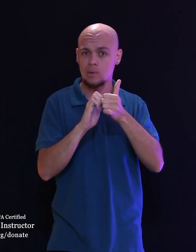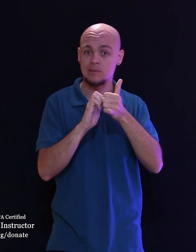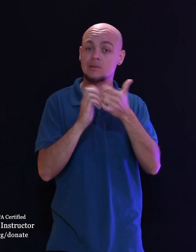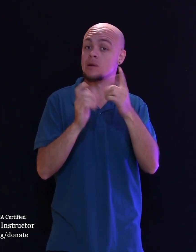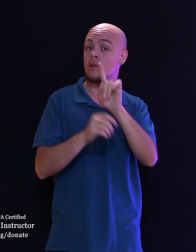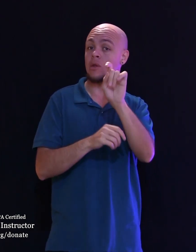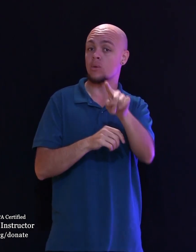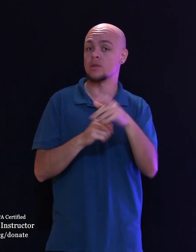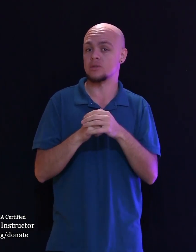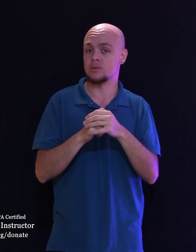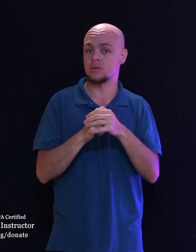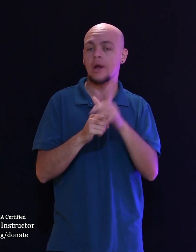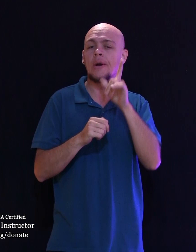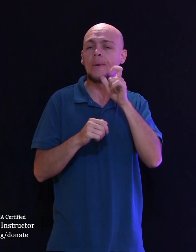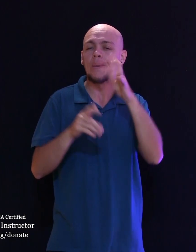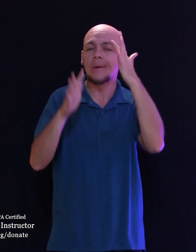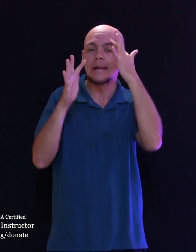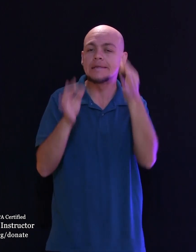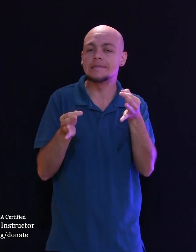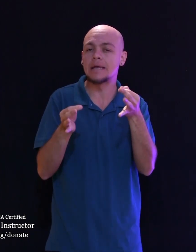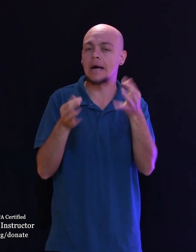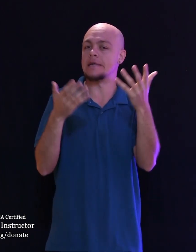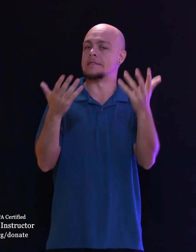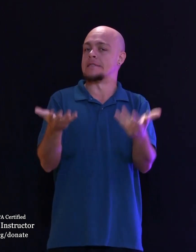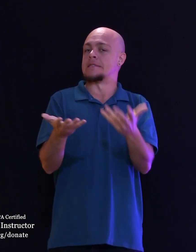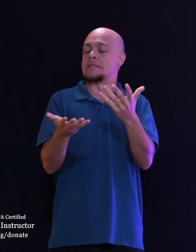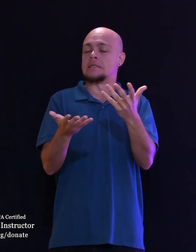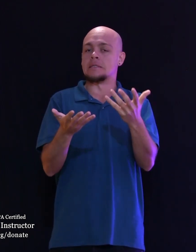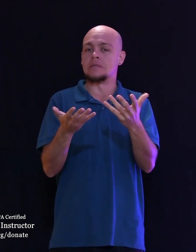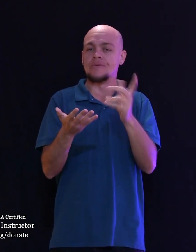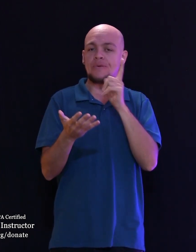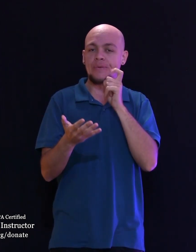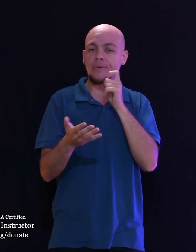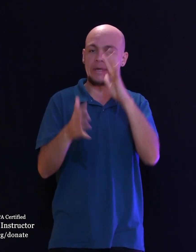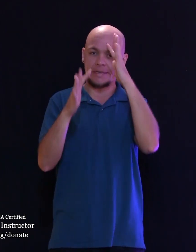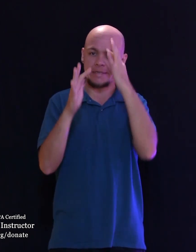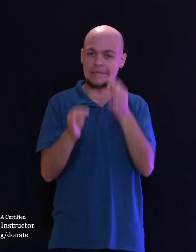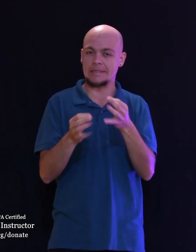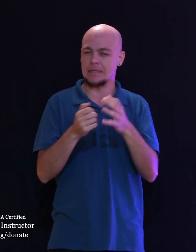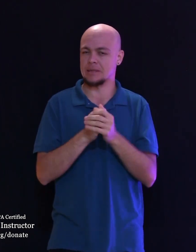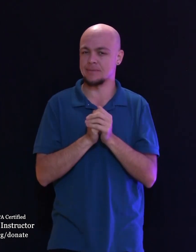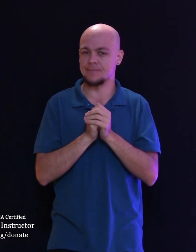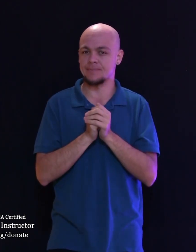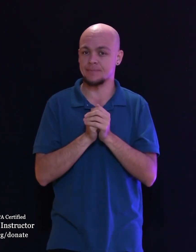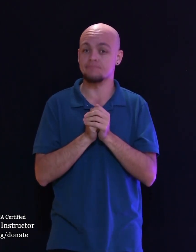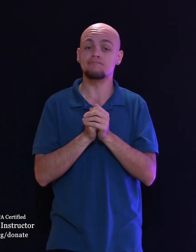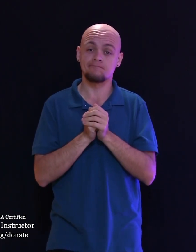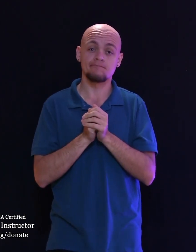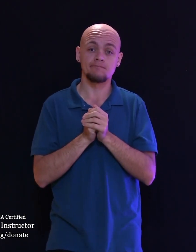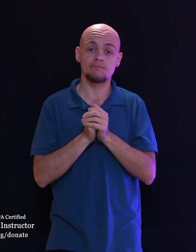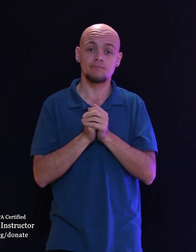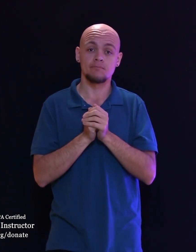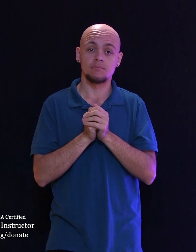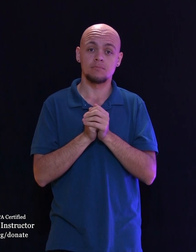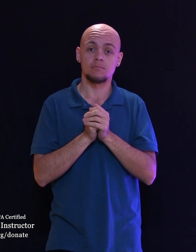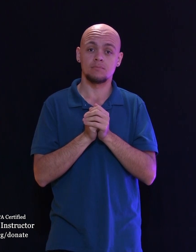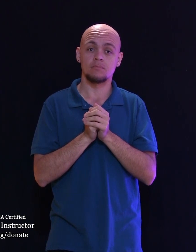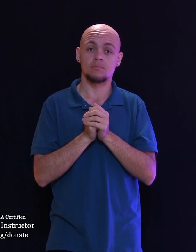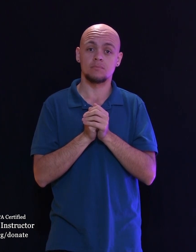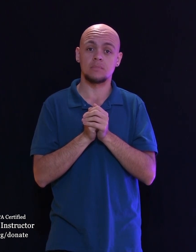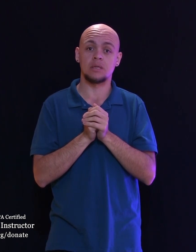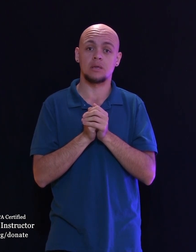question then is, who determines that? Who determines that? And believe it or not, the institution